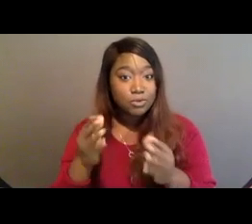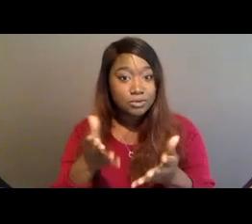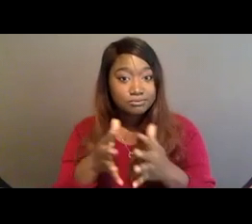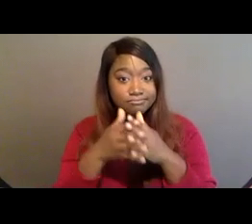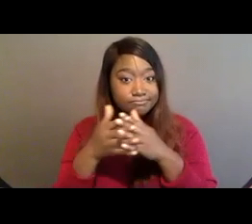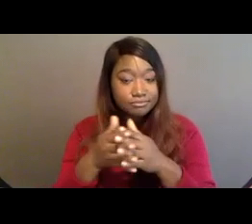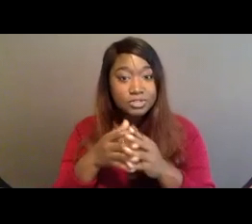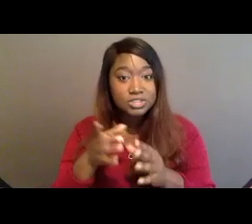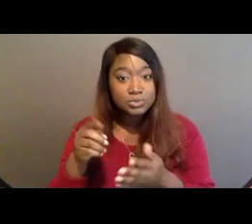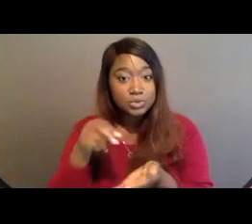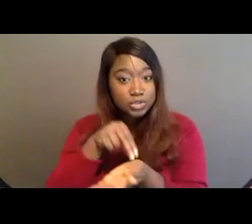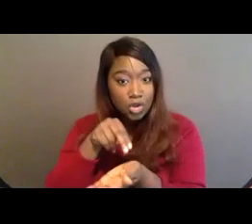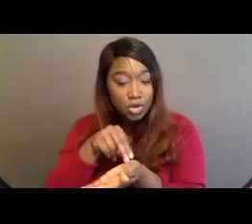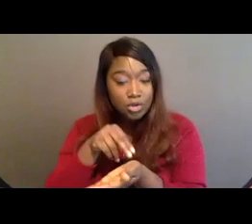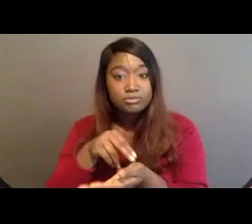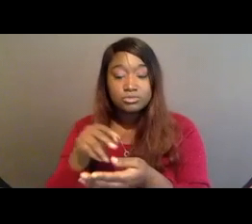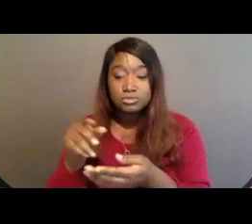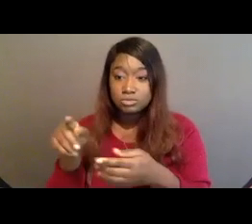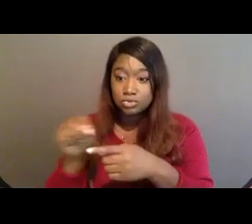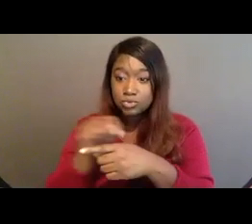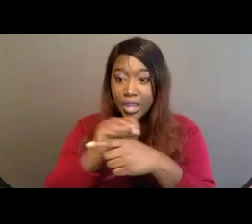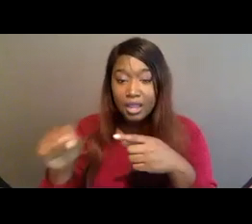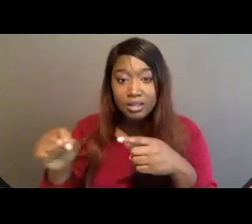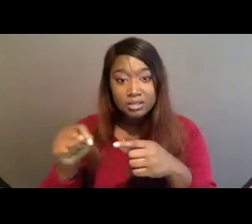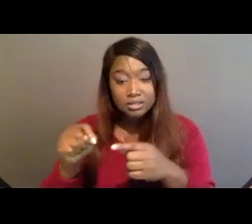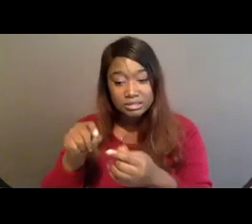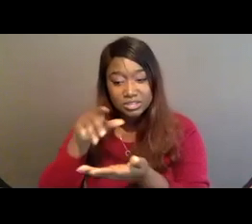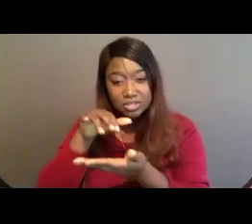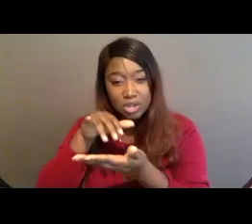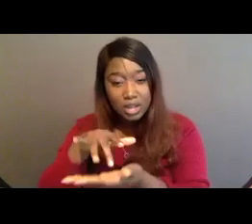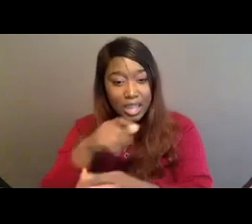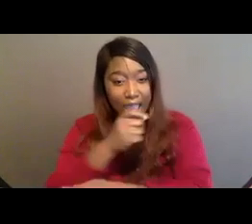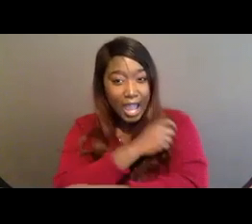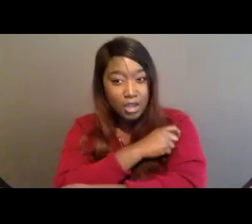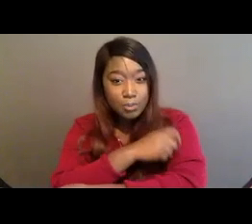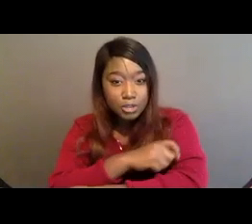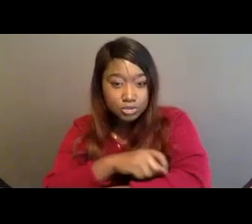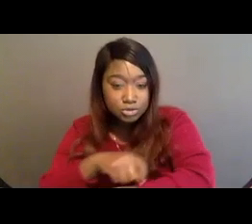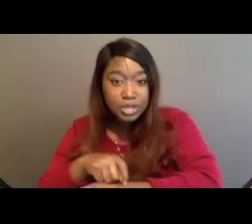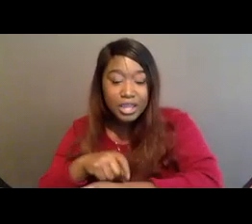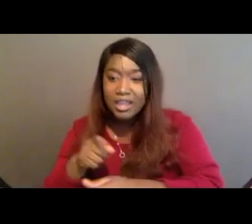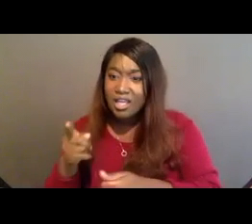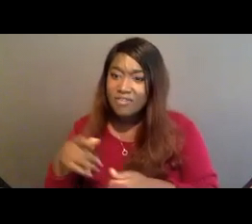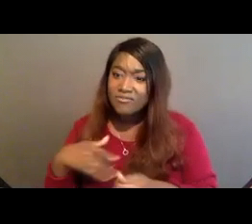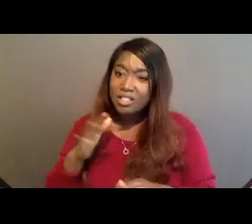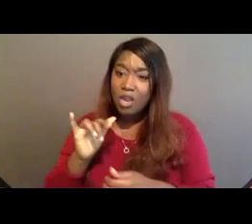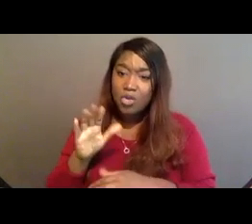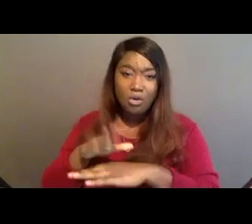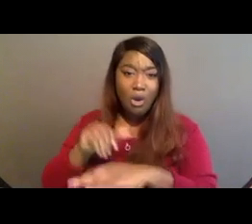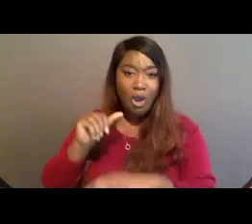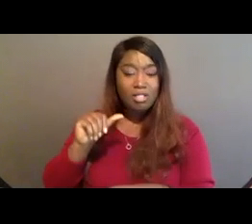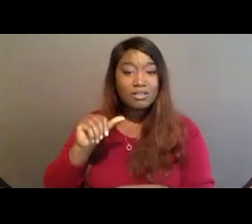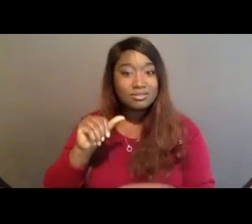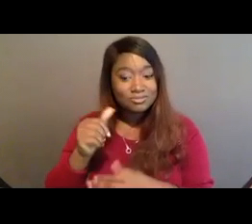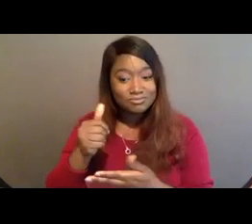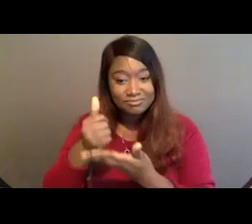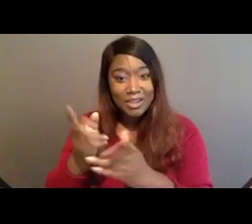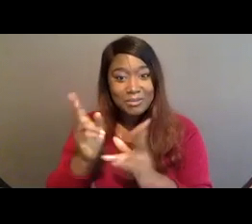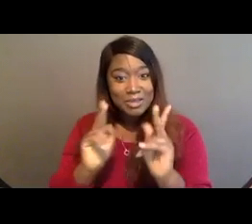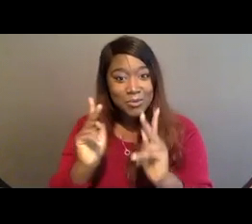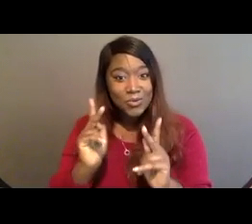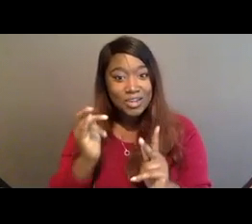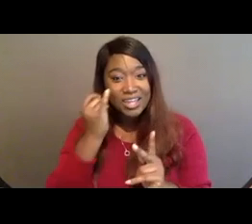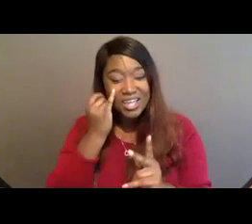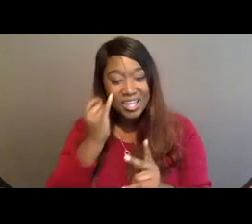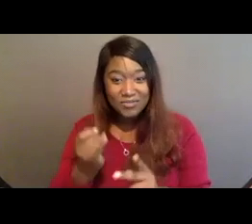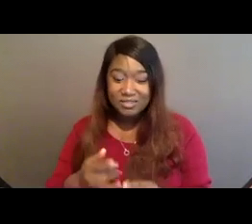studying acupuncture, and felt called to help people particularly in pain. She was so